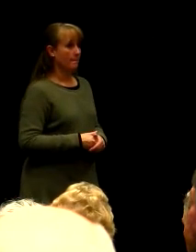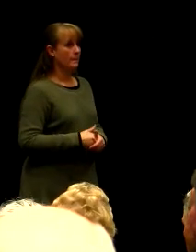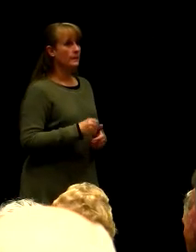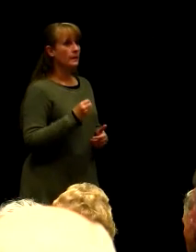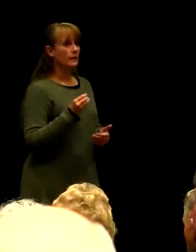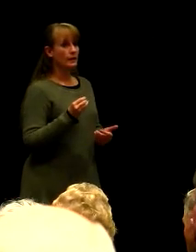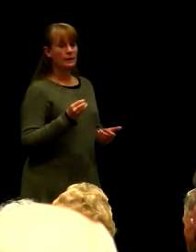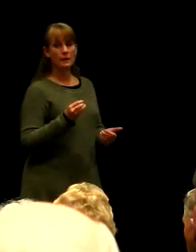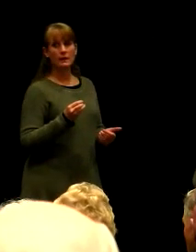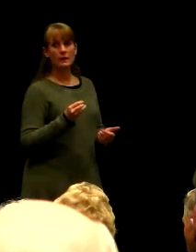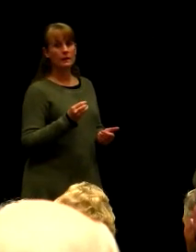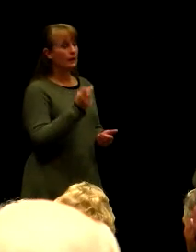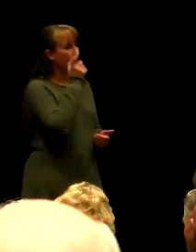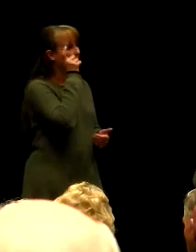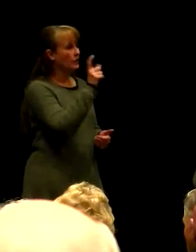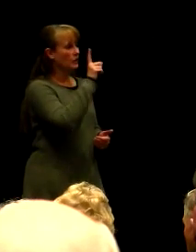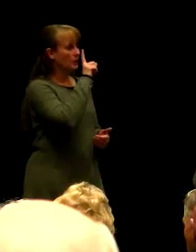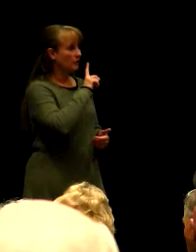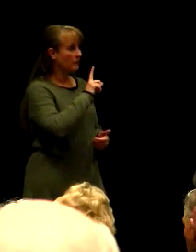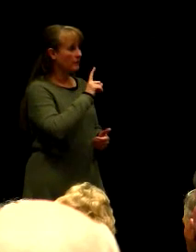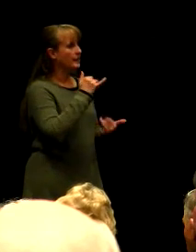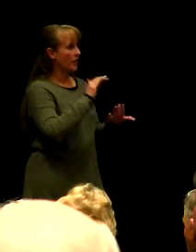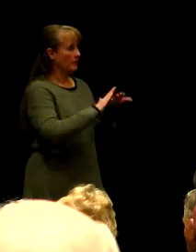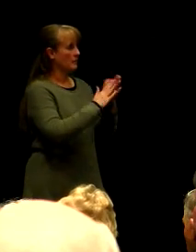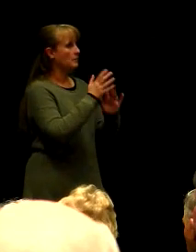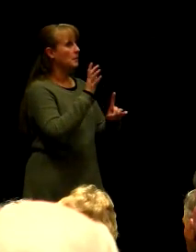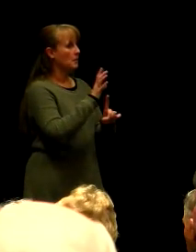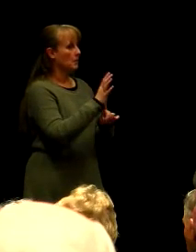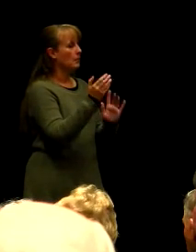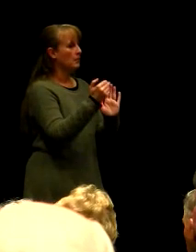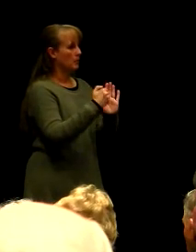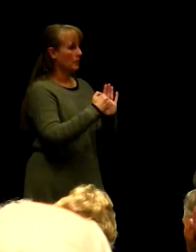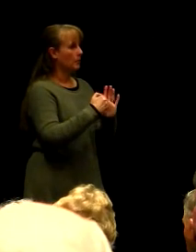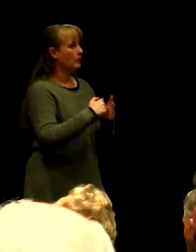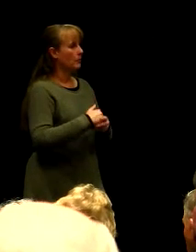So lunar fiction is kind of taking off again